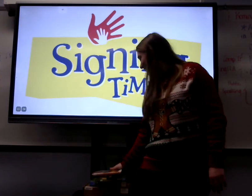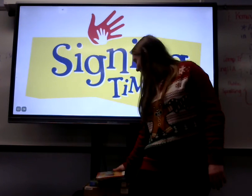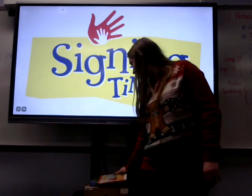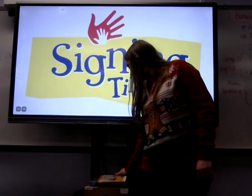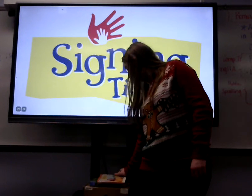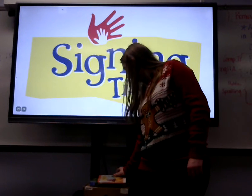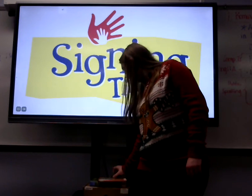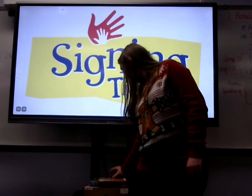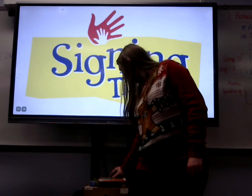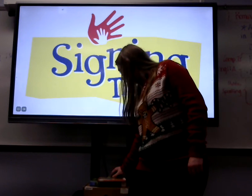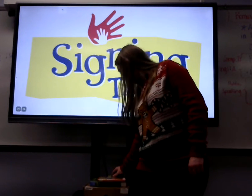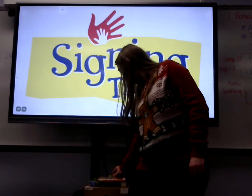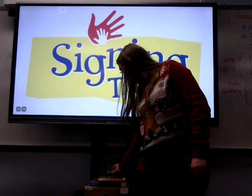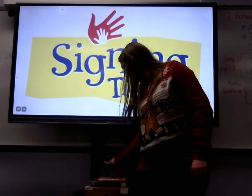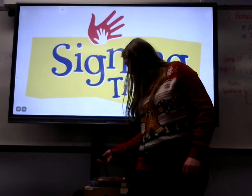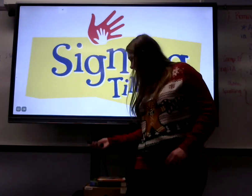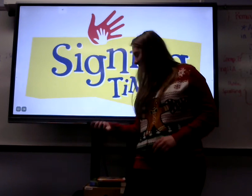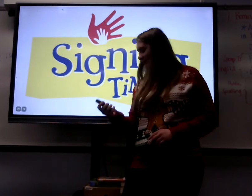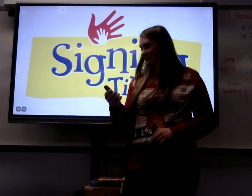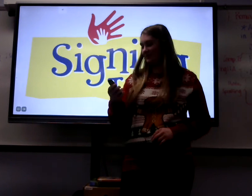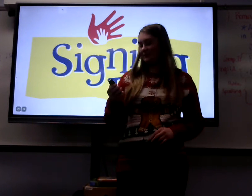And I'll